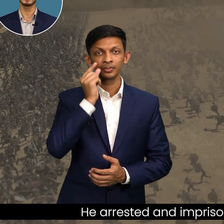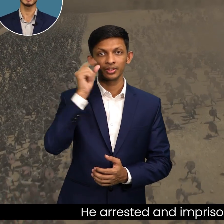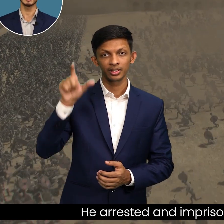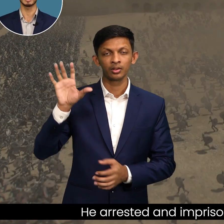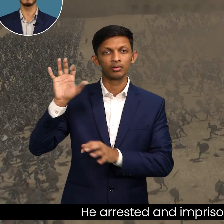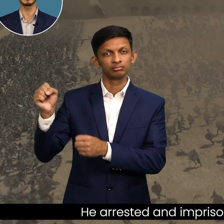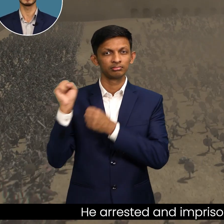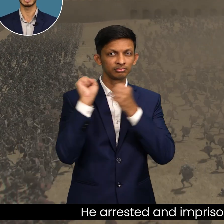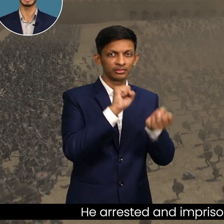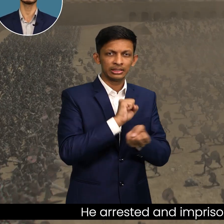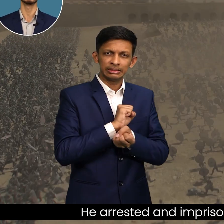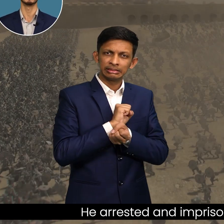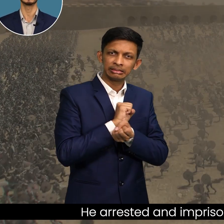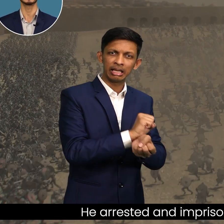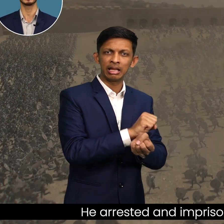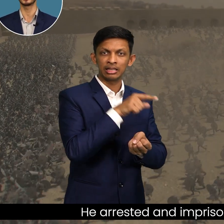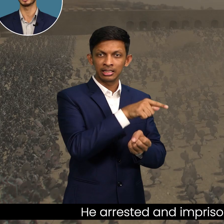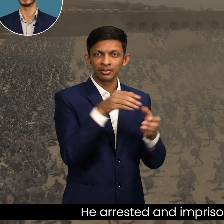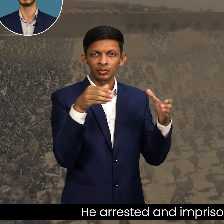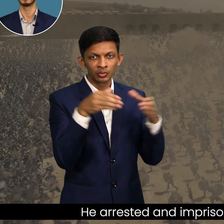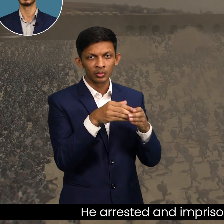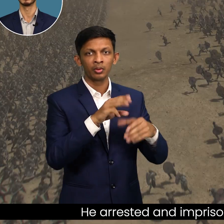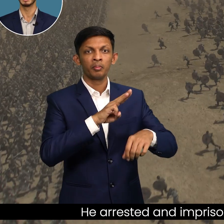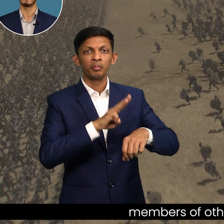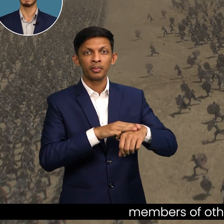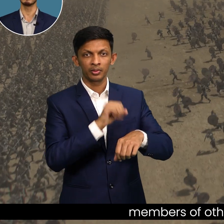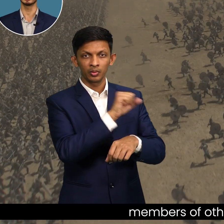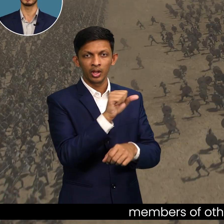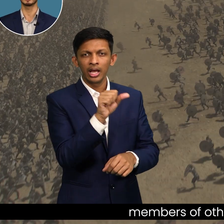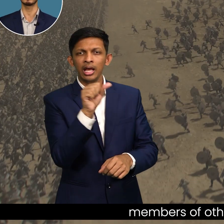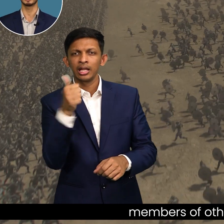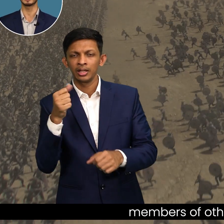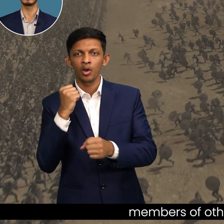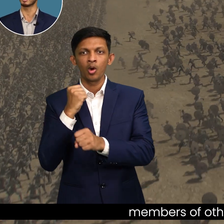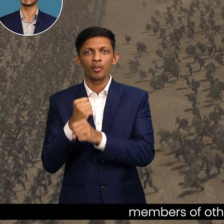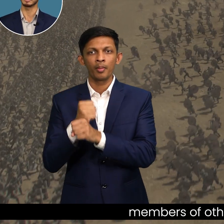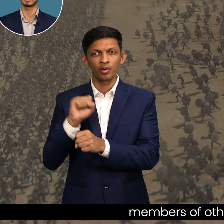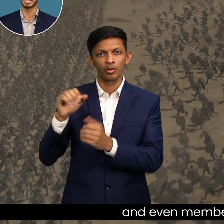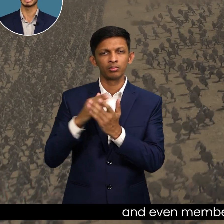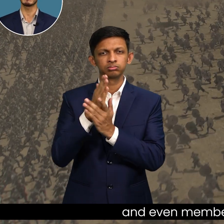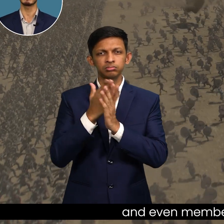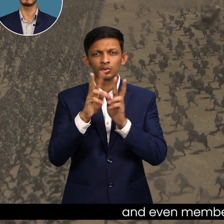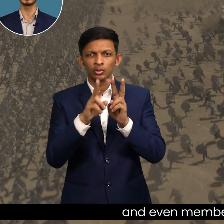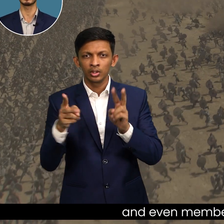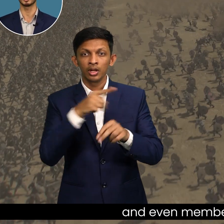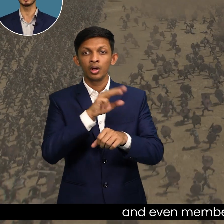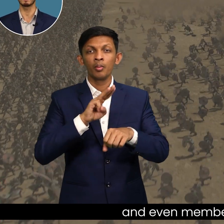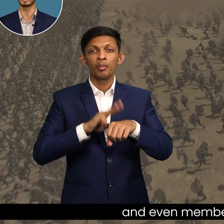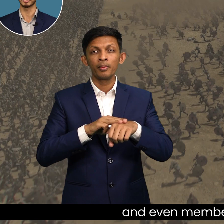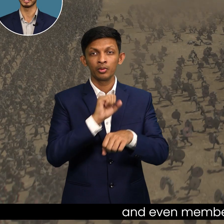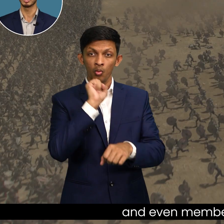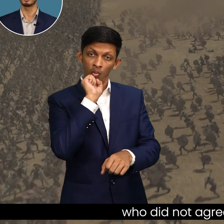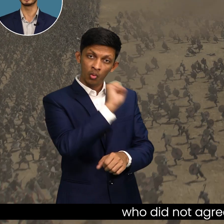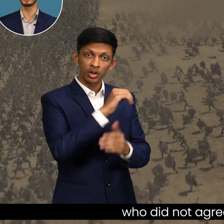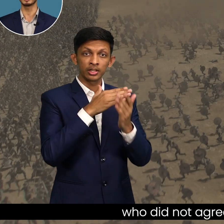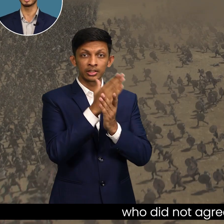He arrested and imprisoned ex-nobles and clergy, members of other political parties, and even members of his own